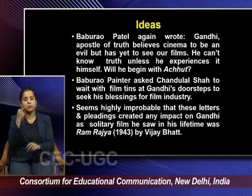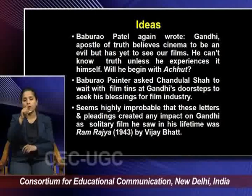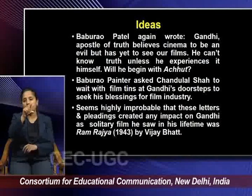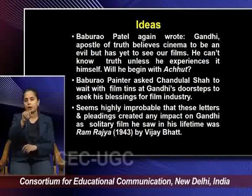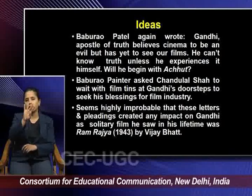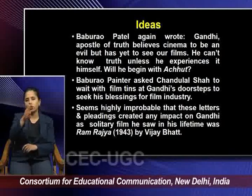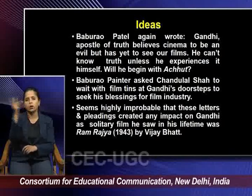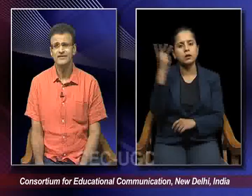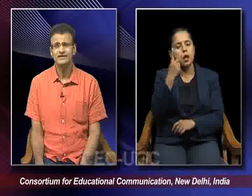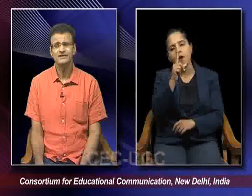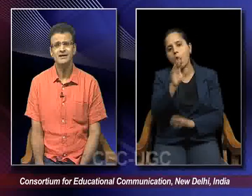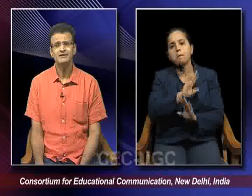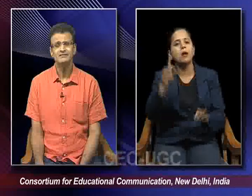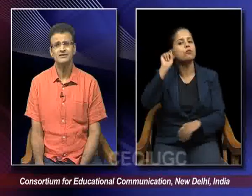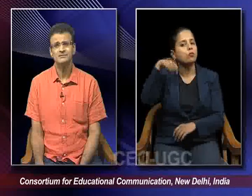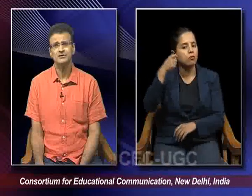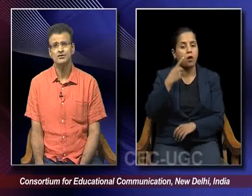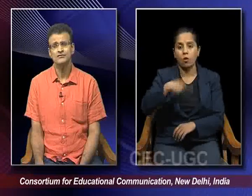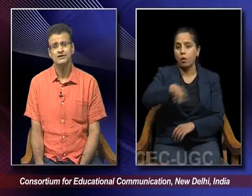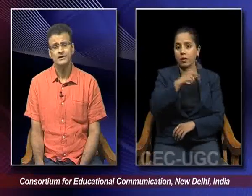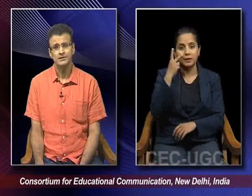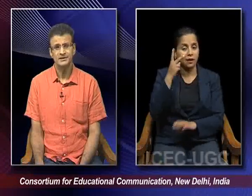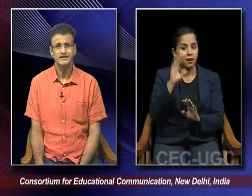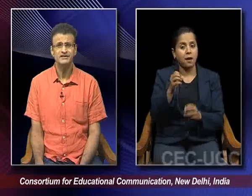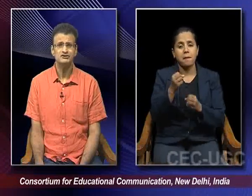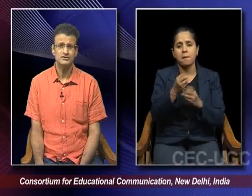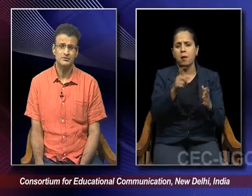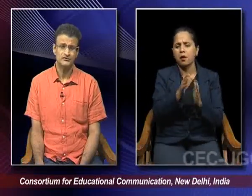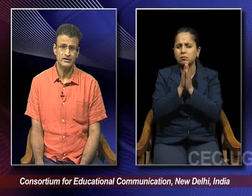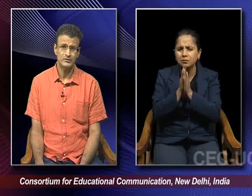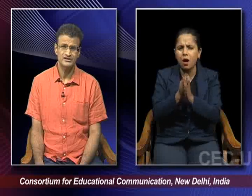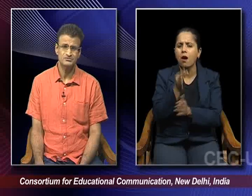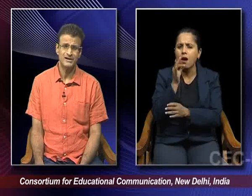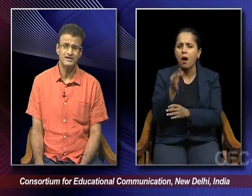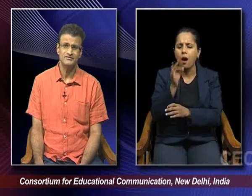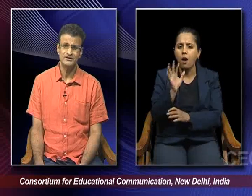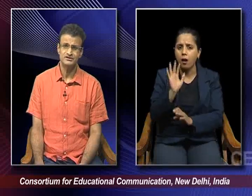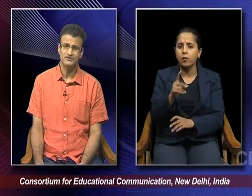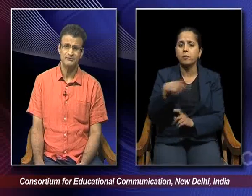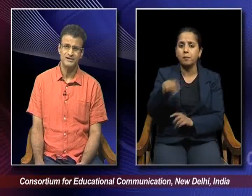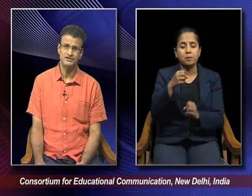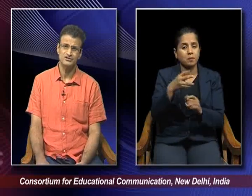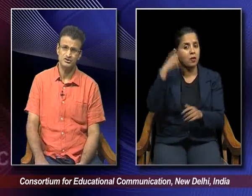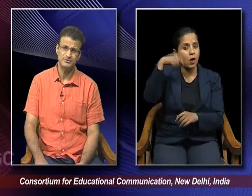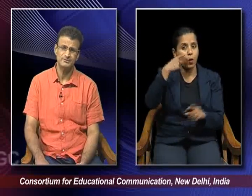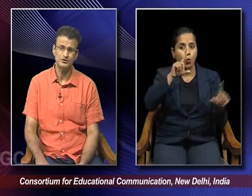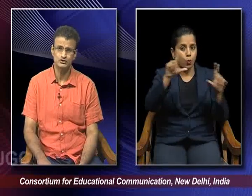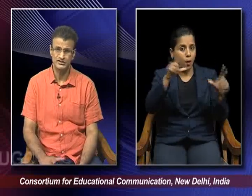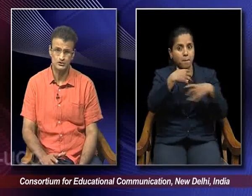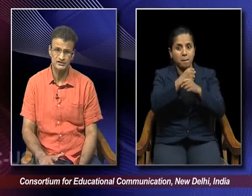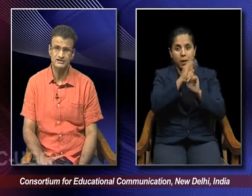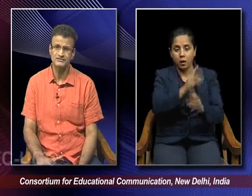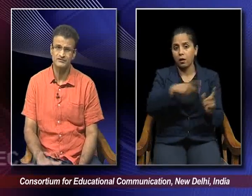1943. So we find that with a number of pleadings or number of requests by the various filmmakers or the people, those